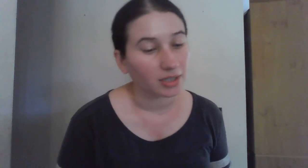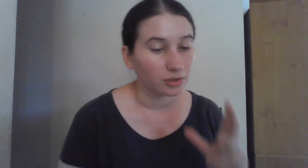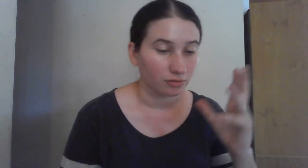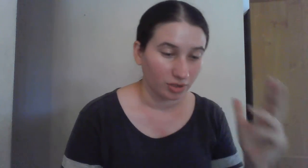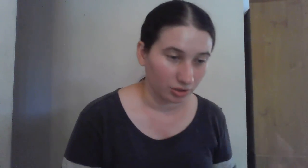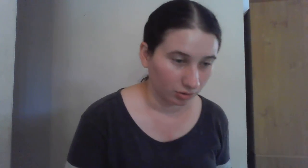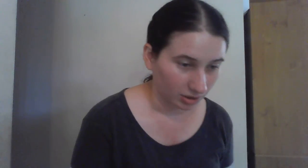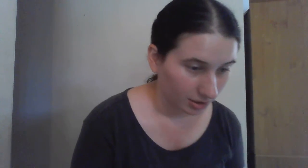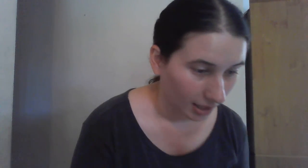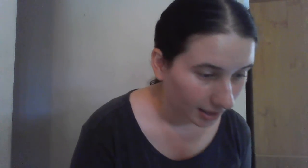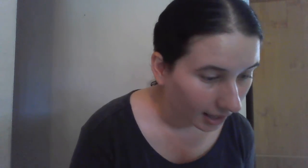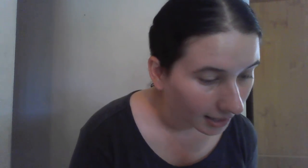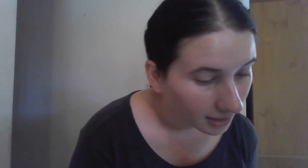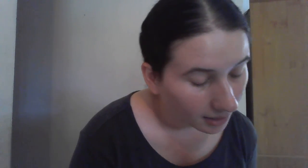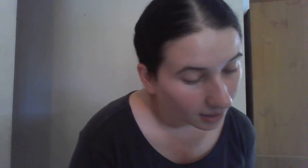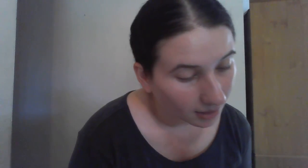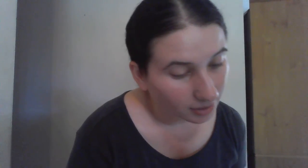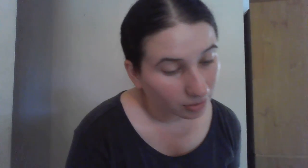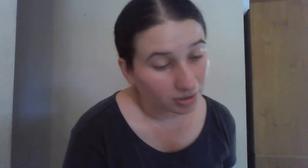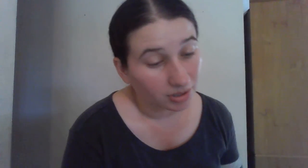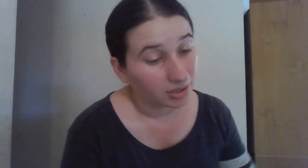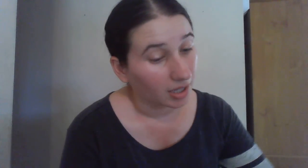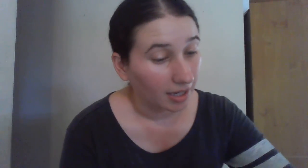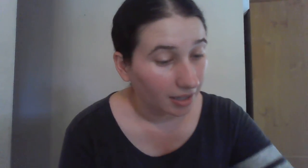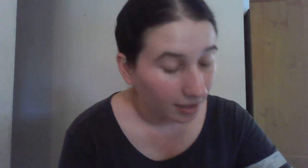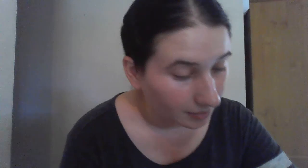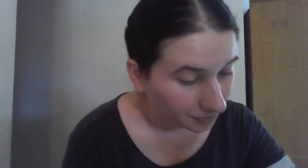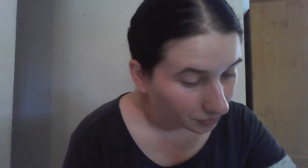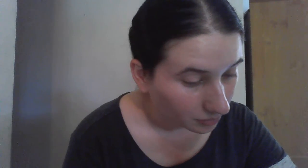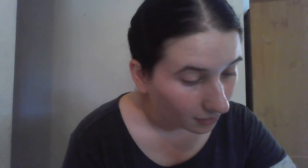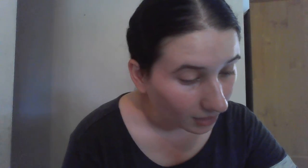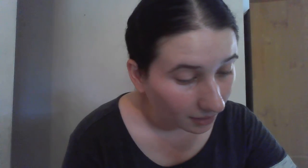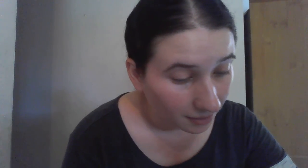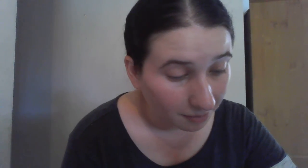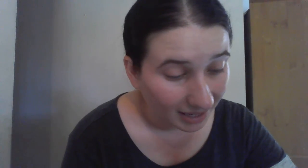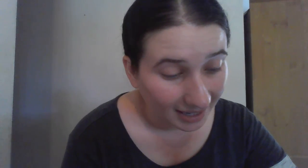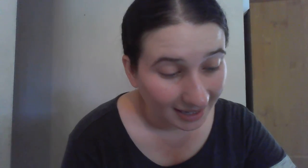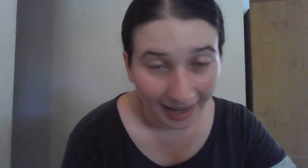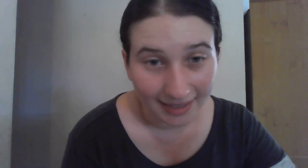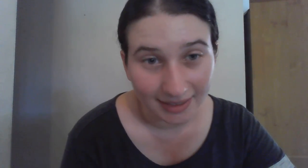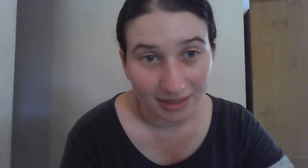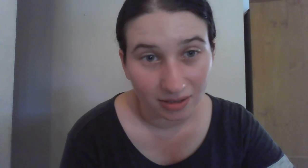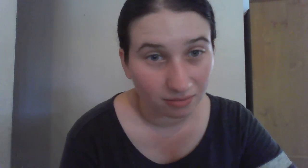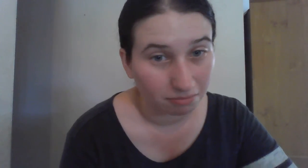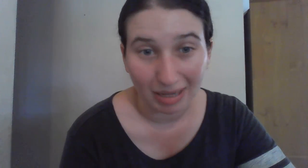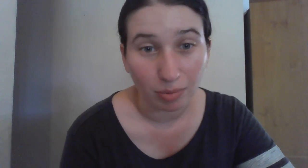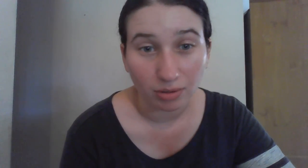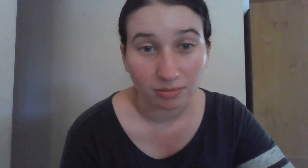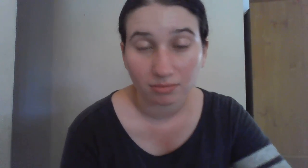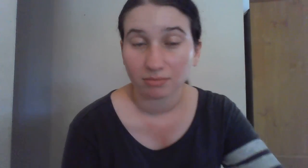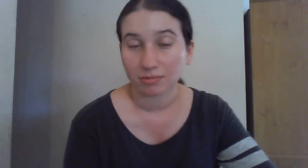Tons of ways you could sign that. You could say the man has paper,